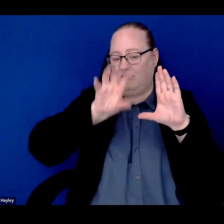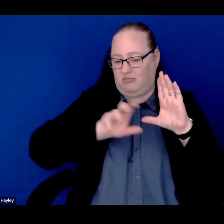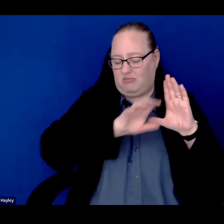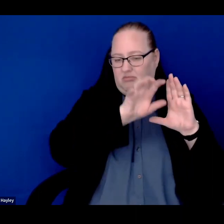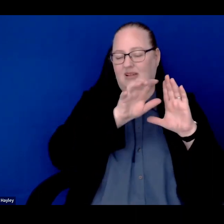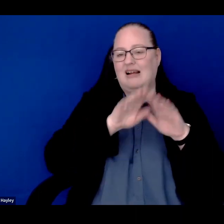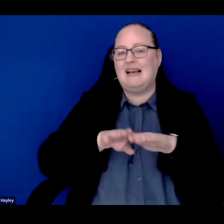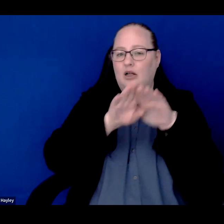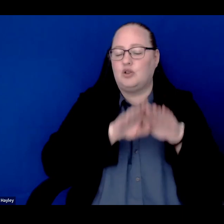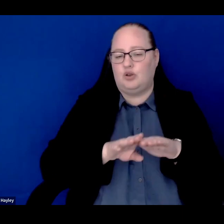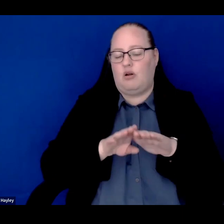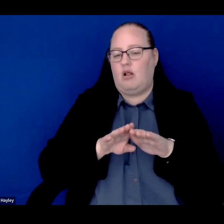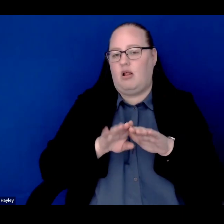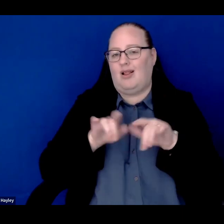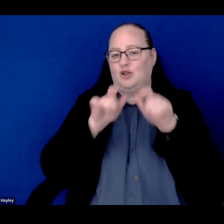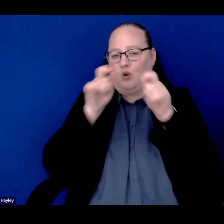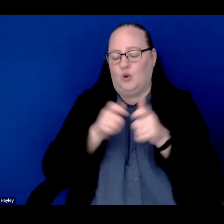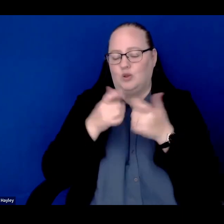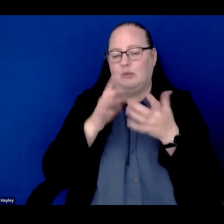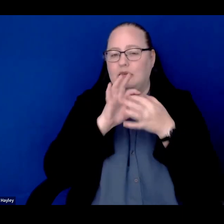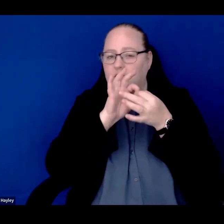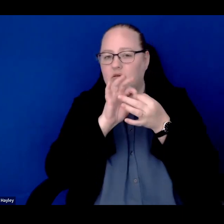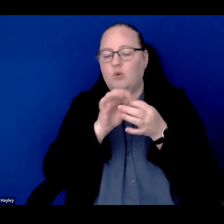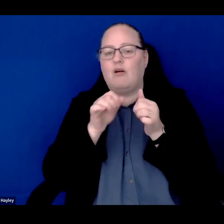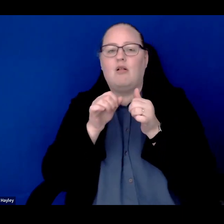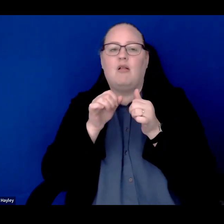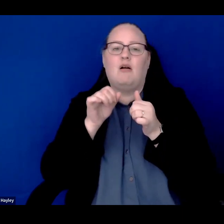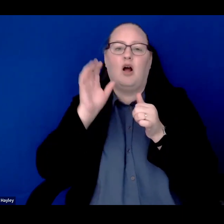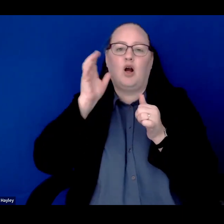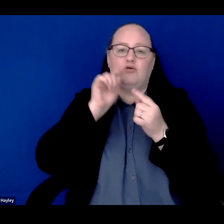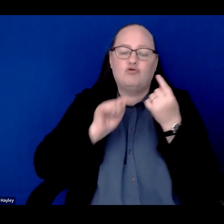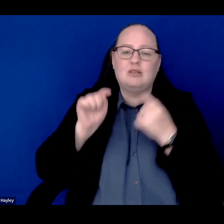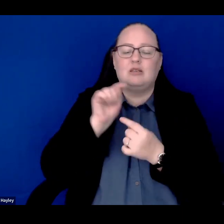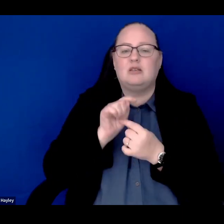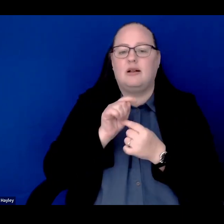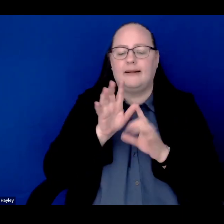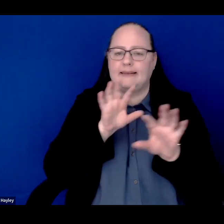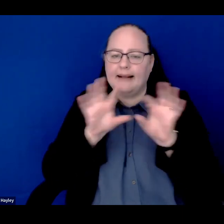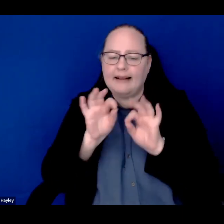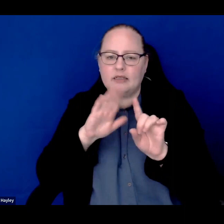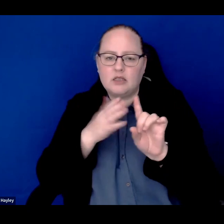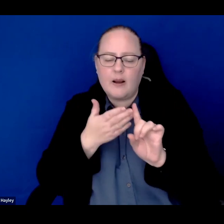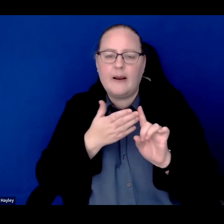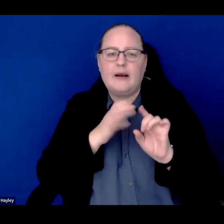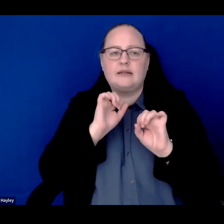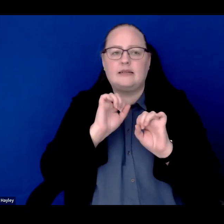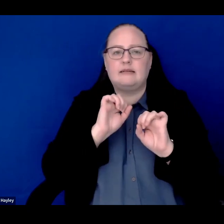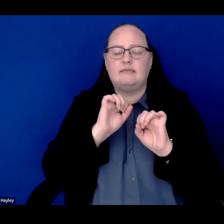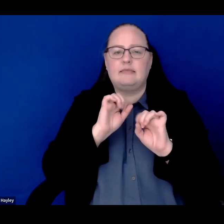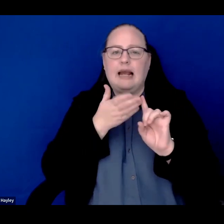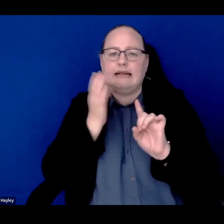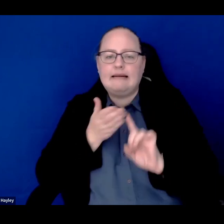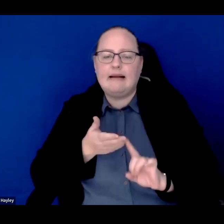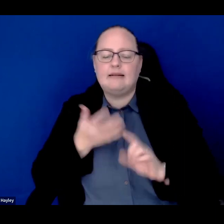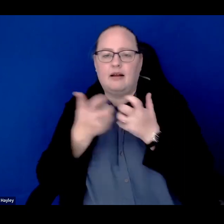work and indicators. So looking at, you know, selecting targets, selecting indicators, how are you performing socially and ecologically? How do we